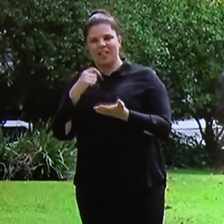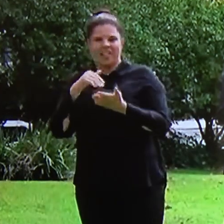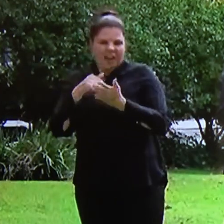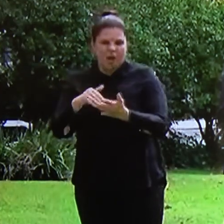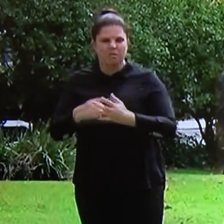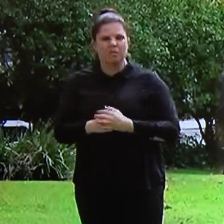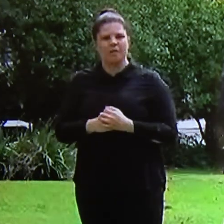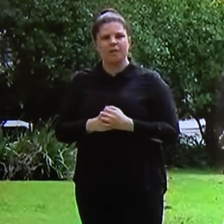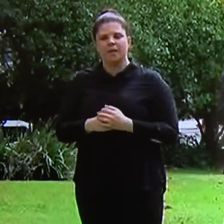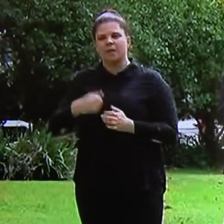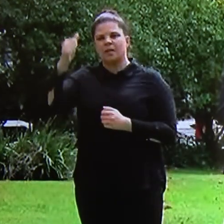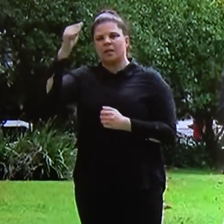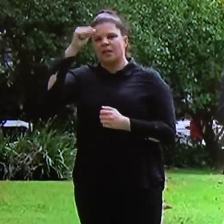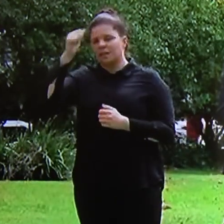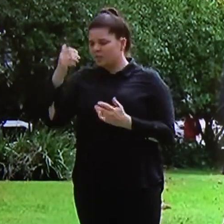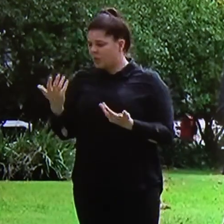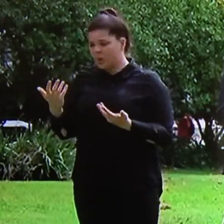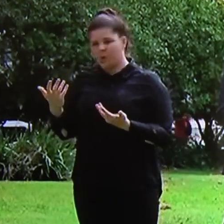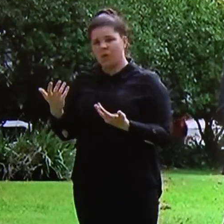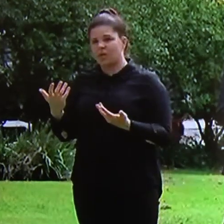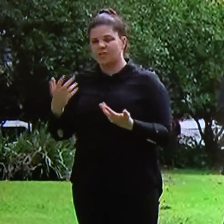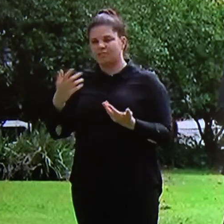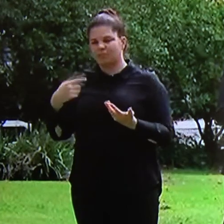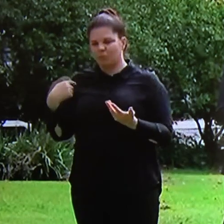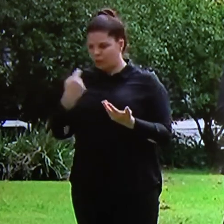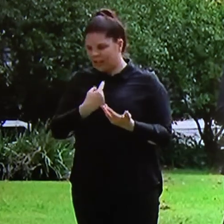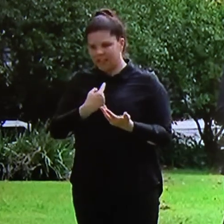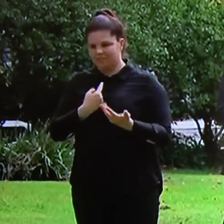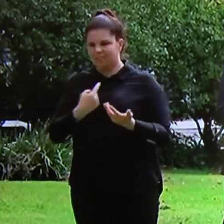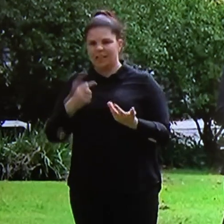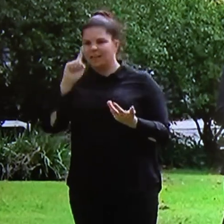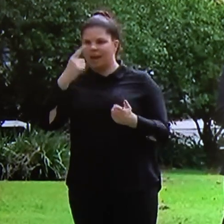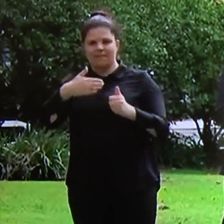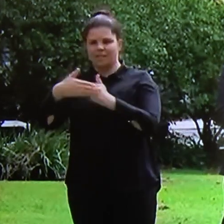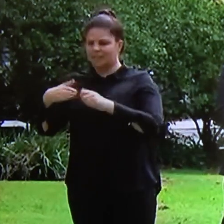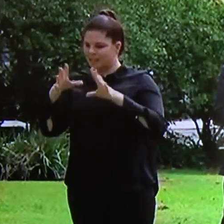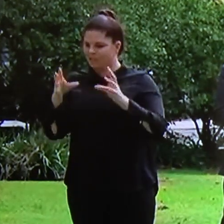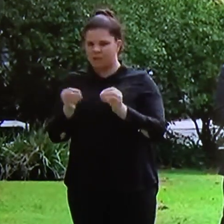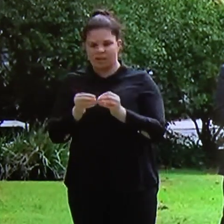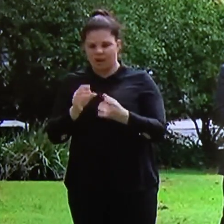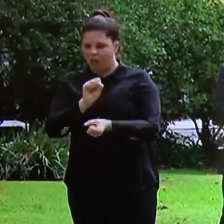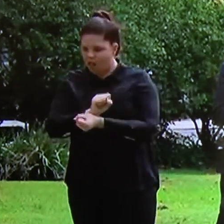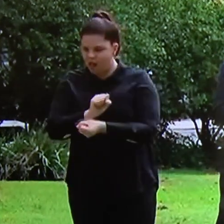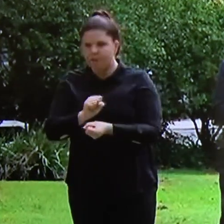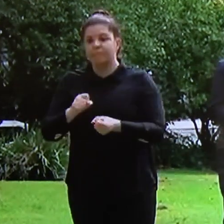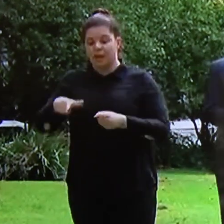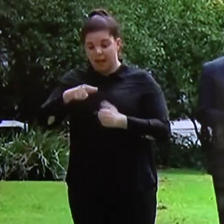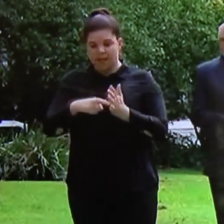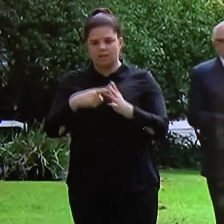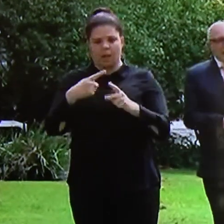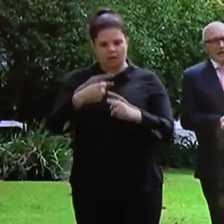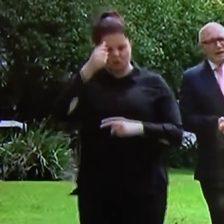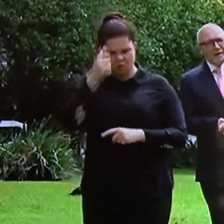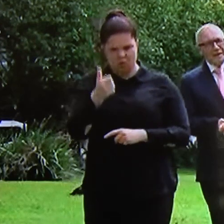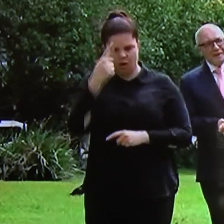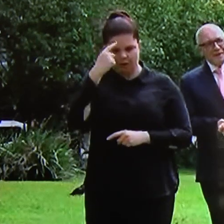We have limited levers available to us. The levers that we have, we will use. Land tax is one of those, and that now takes the measures of the New